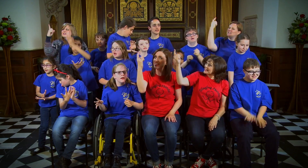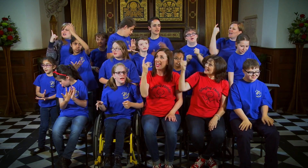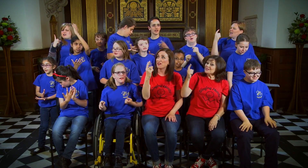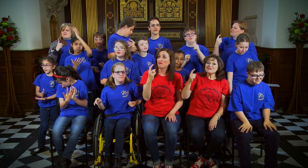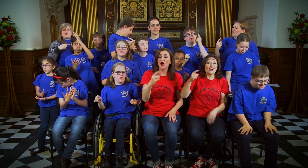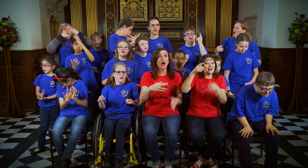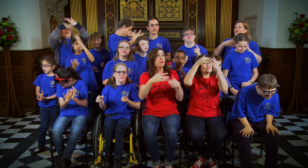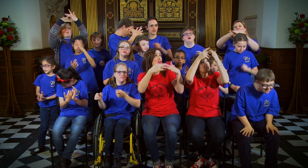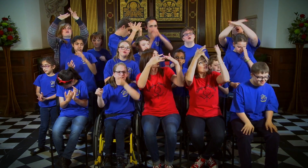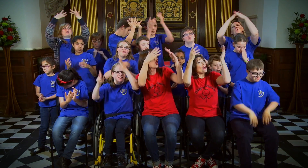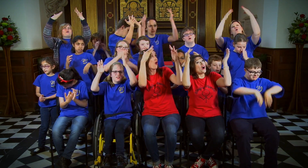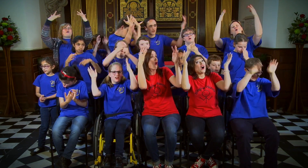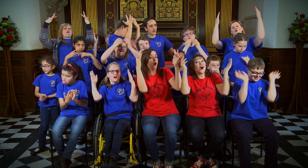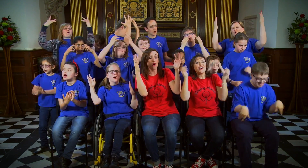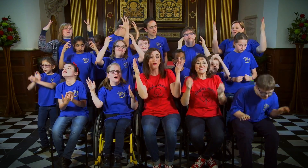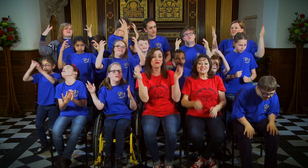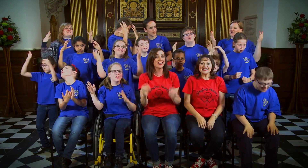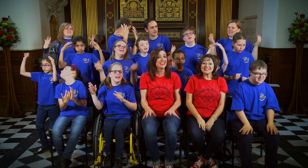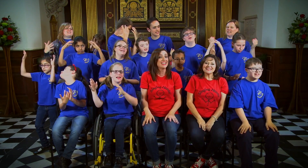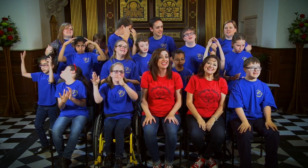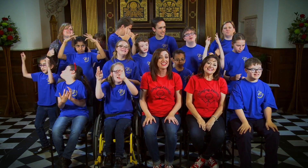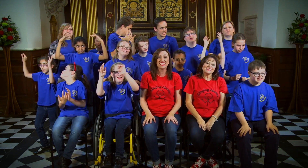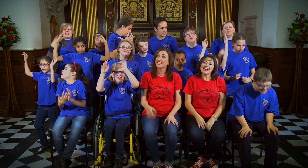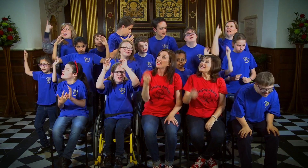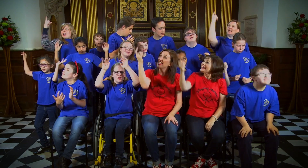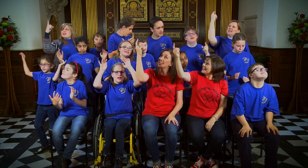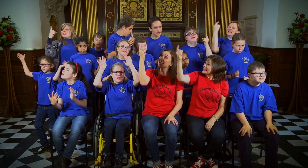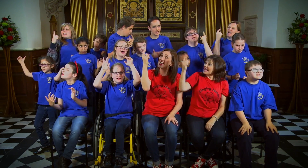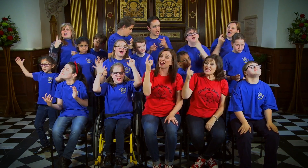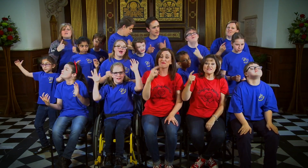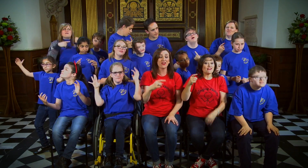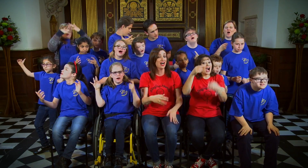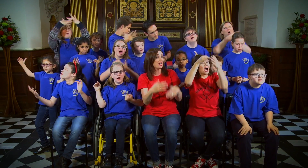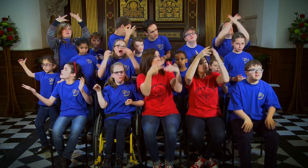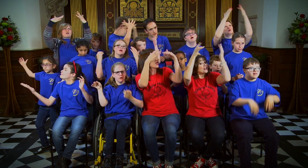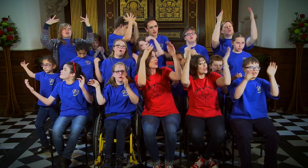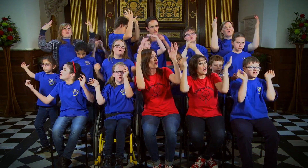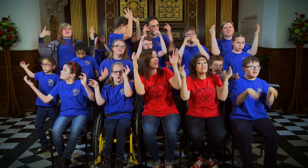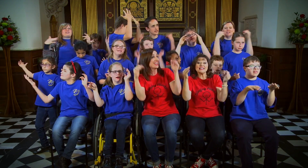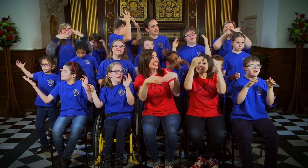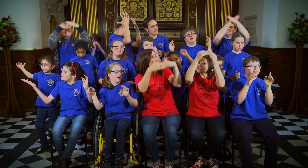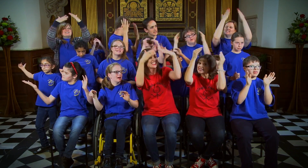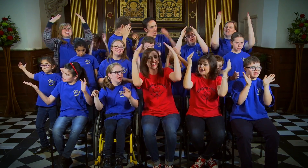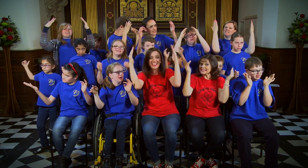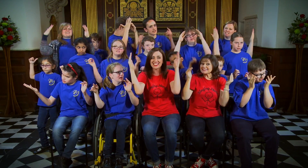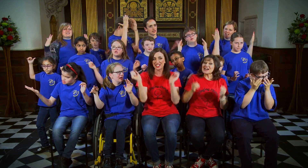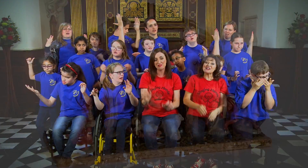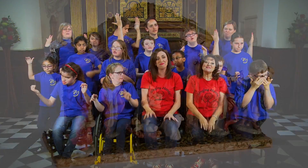came from the glory. He came from the glorious kingdom.